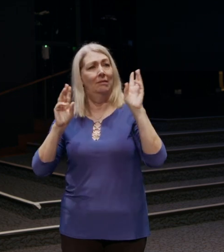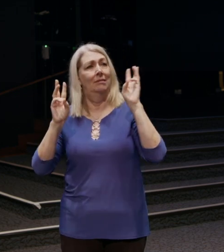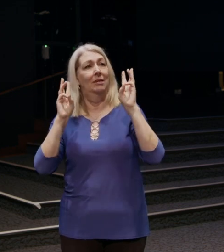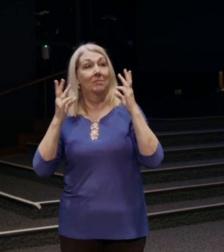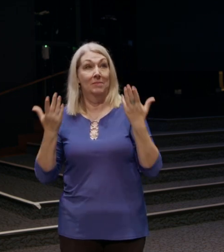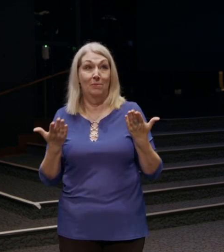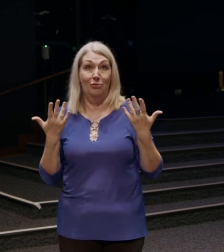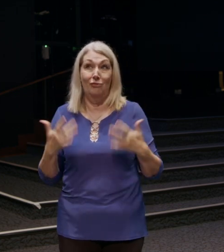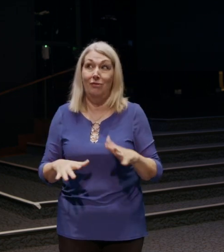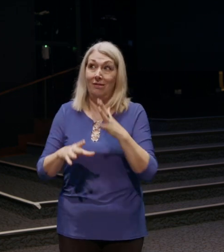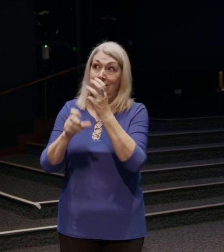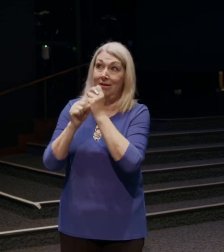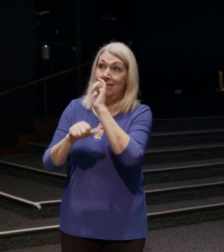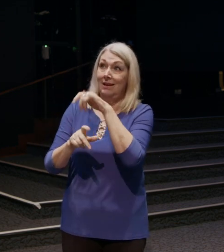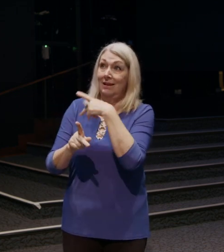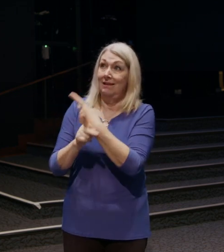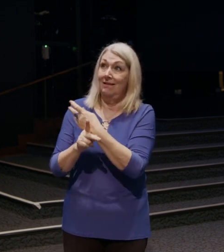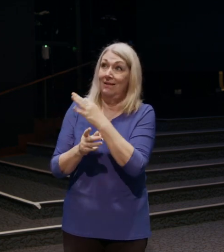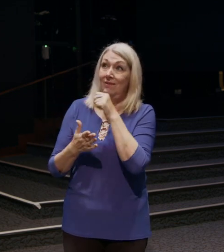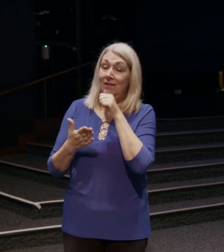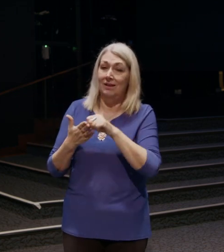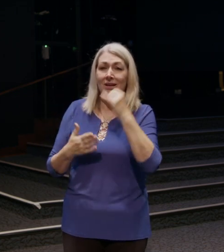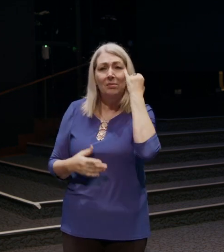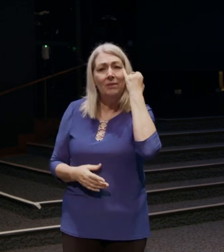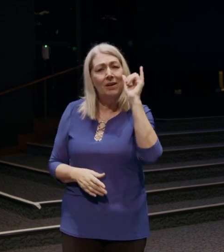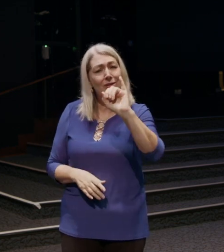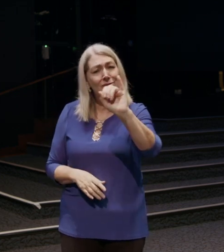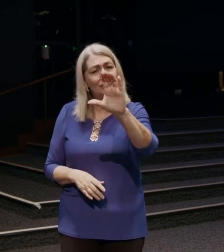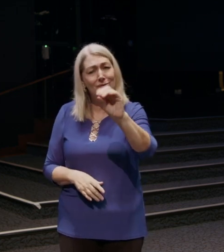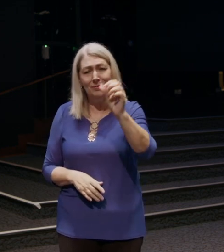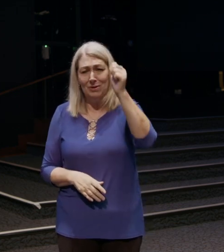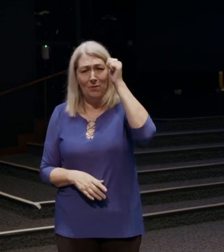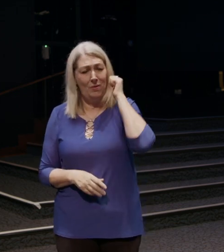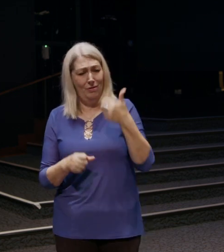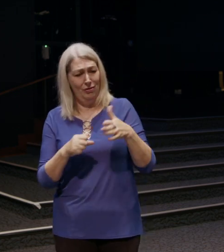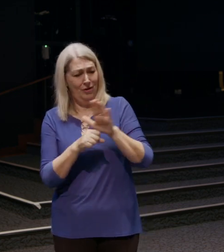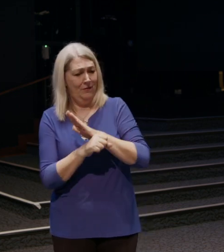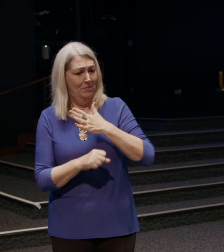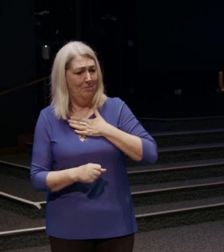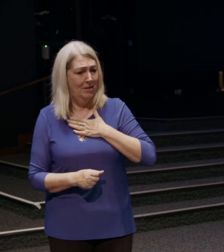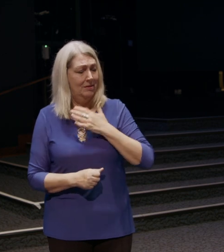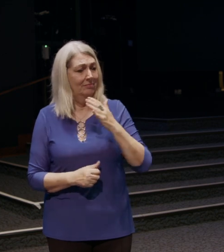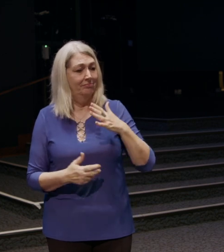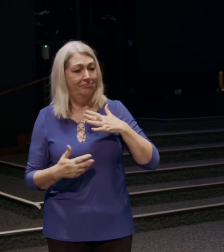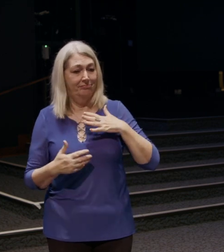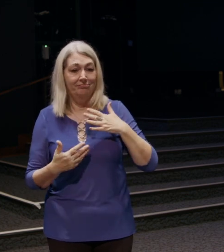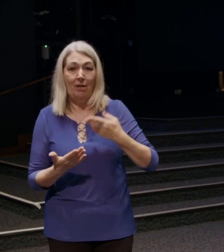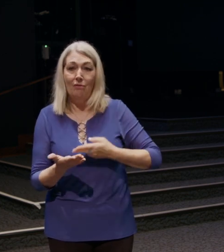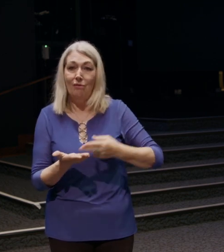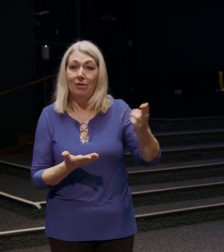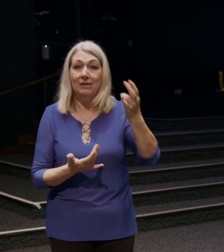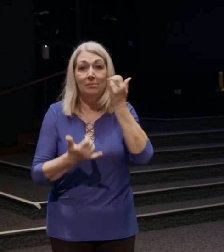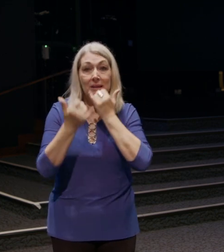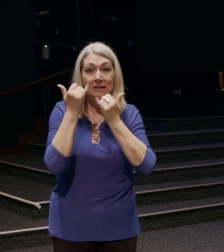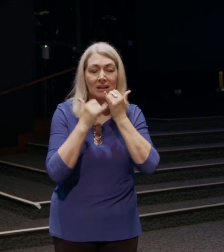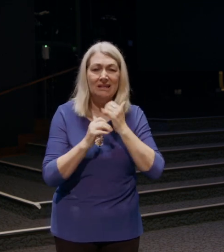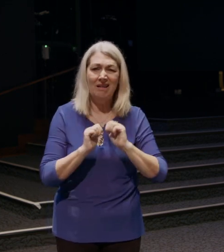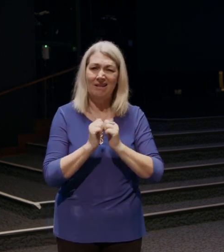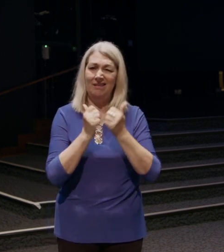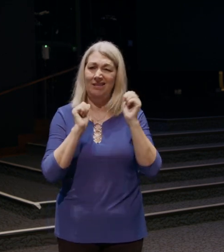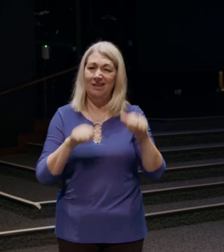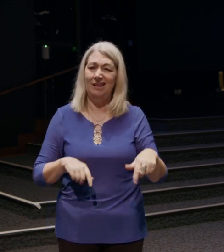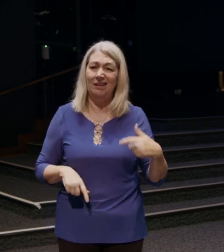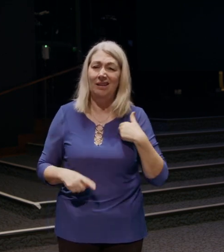have. I mean, if an insurance company won't cover my honest mistakes, can I really expect God